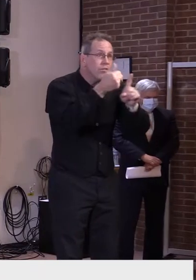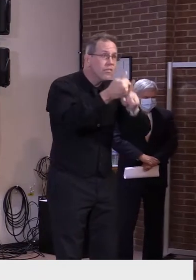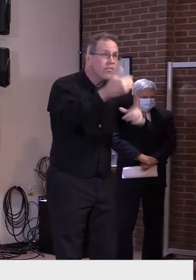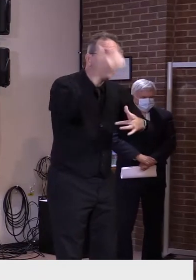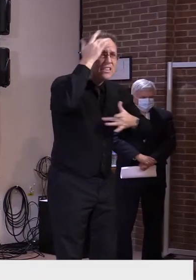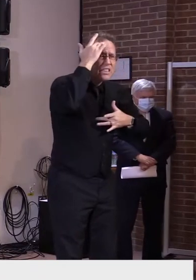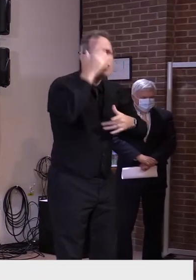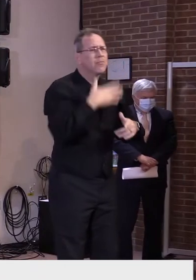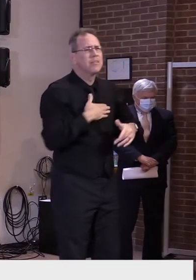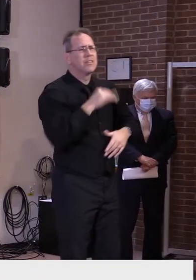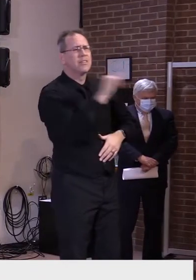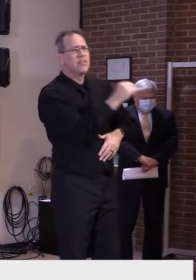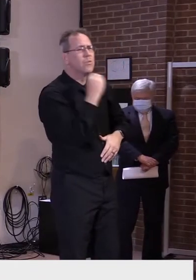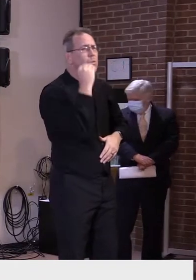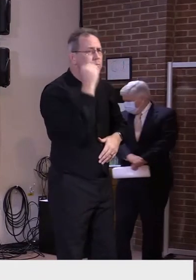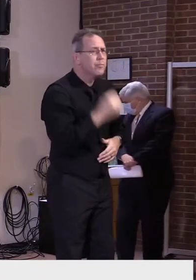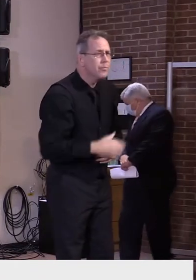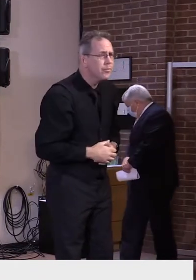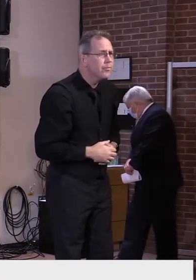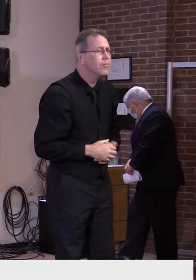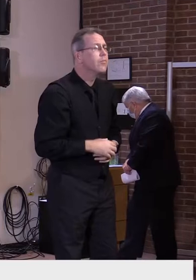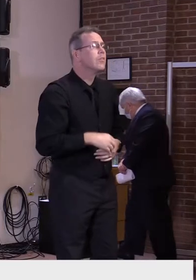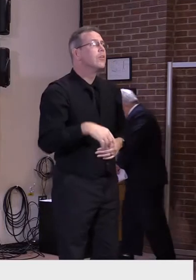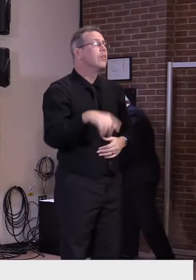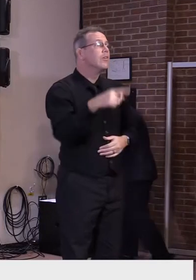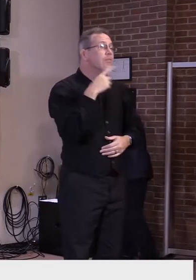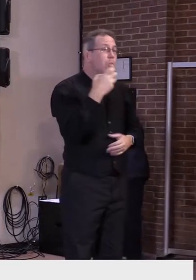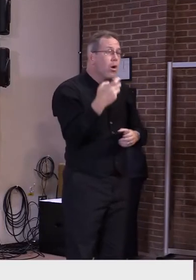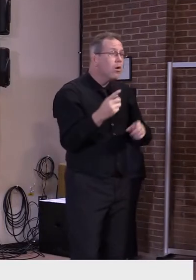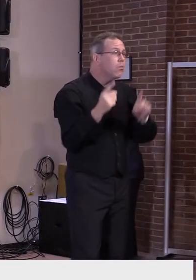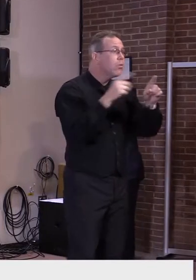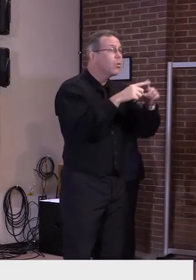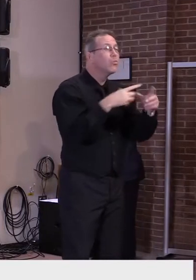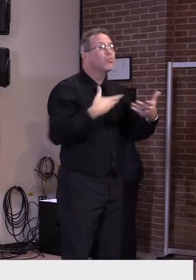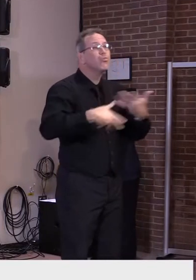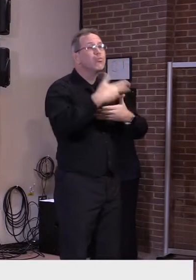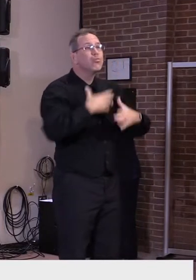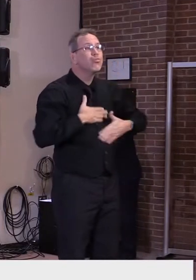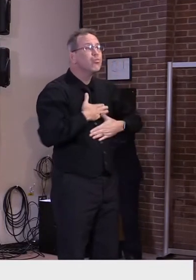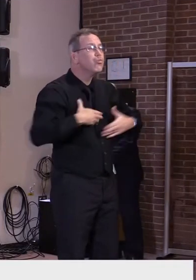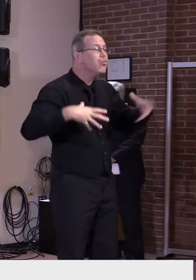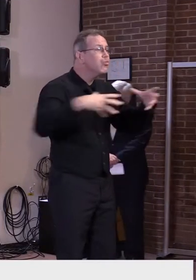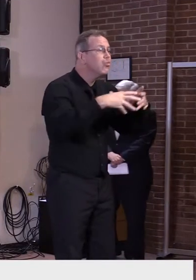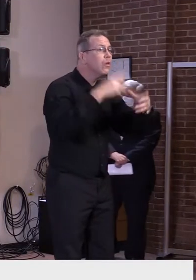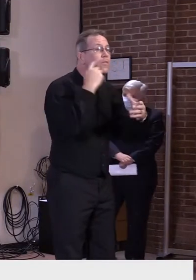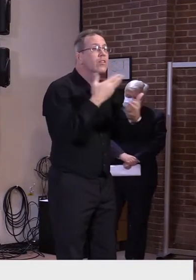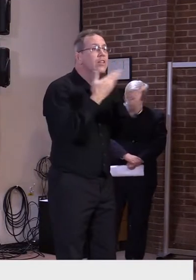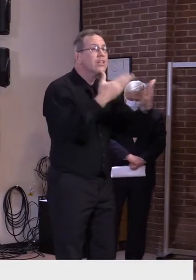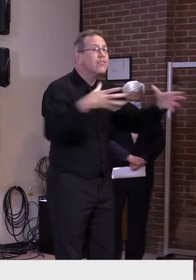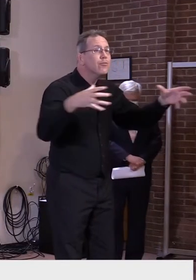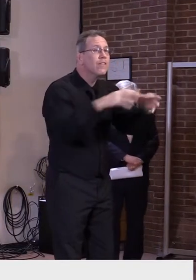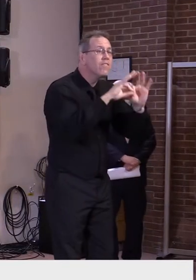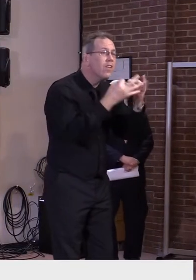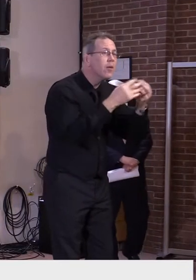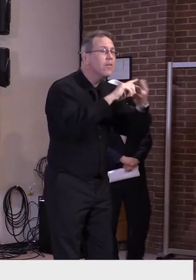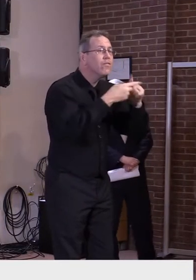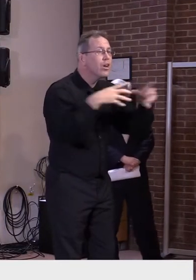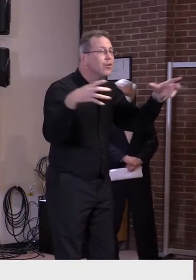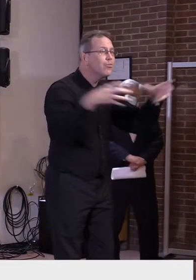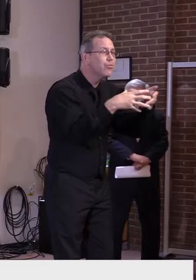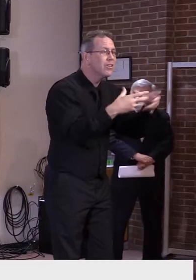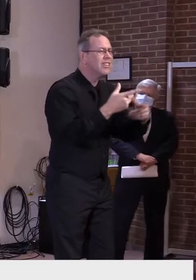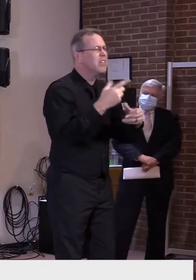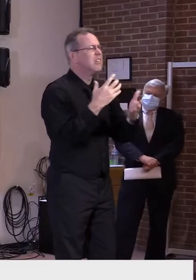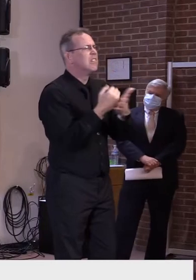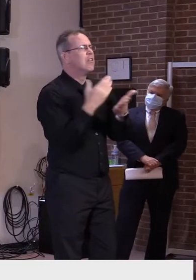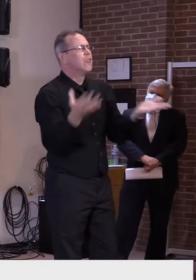particularly one that might include elderly people for Thanksgiving, take a test as a precaution. This may be a big